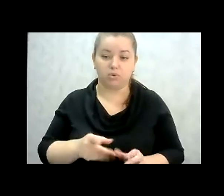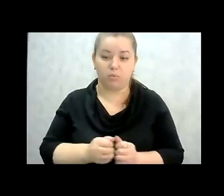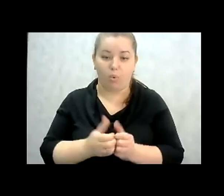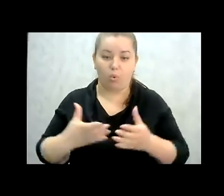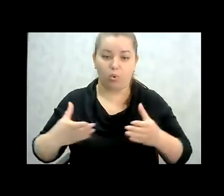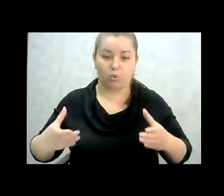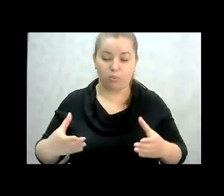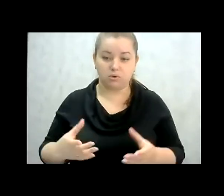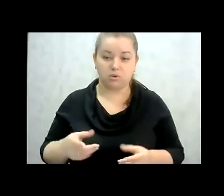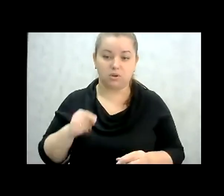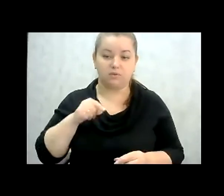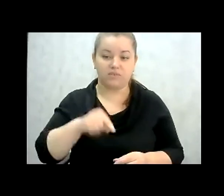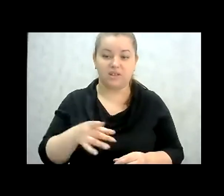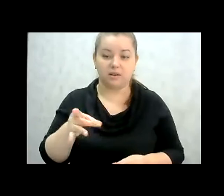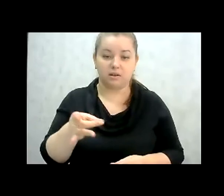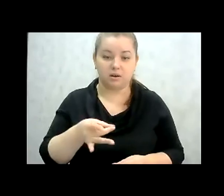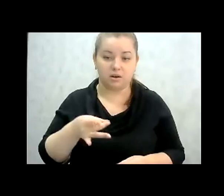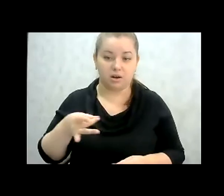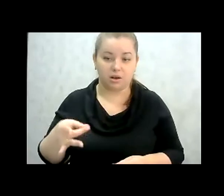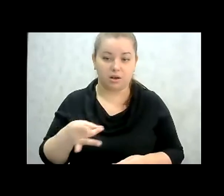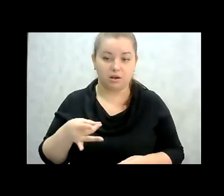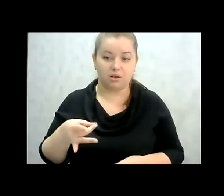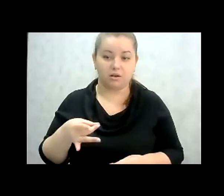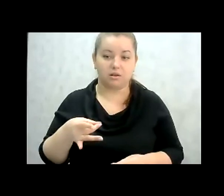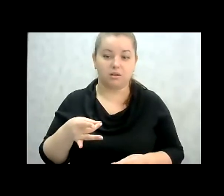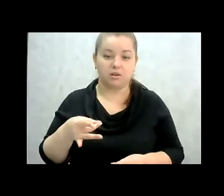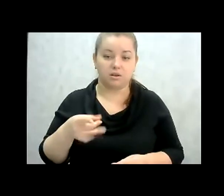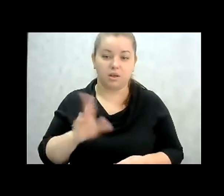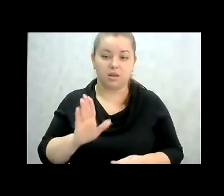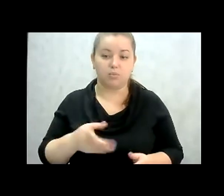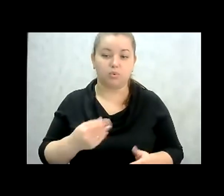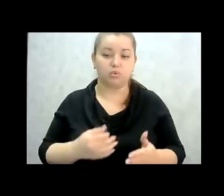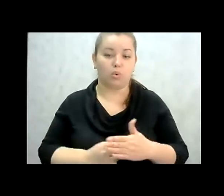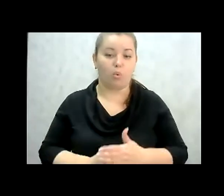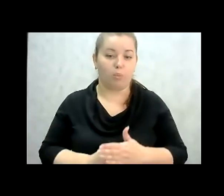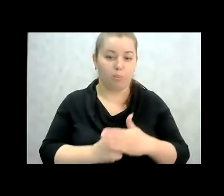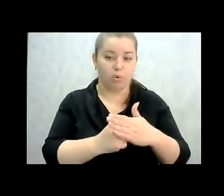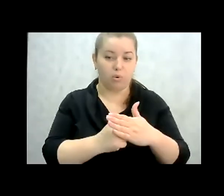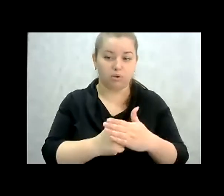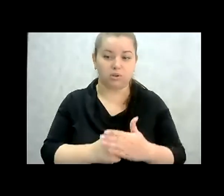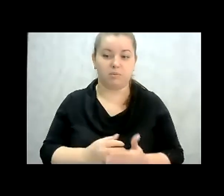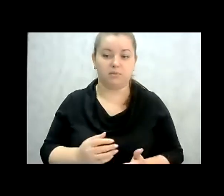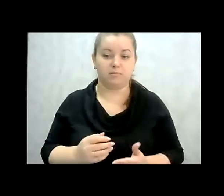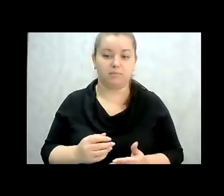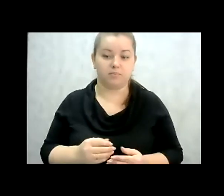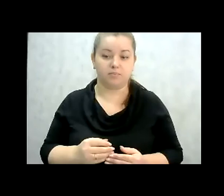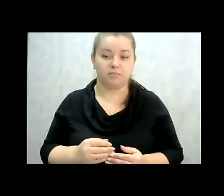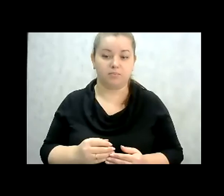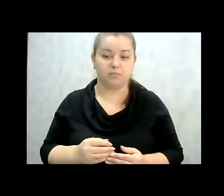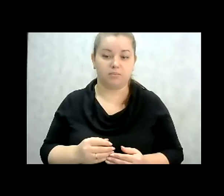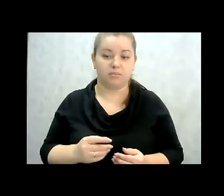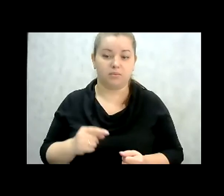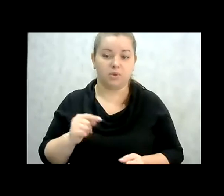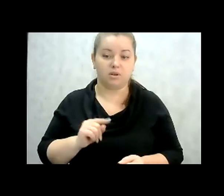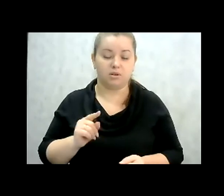However, the existing structures will become larger